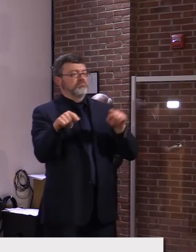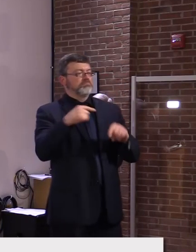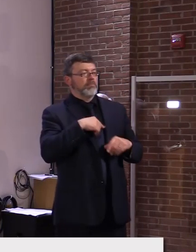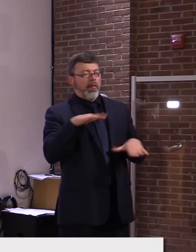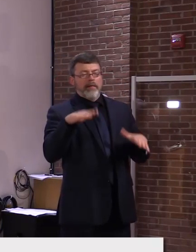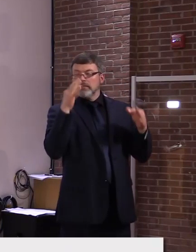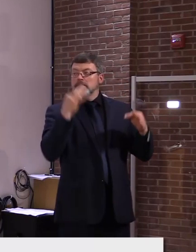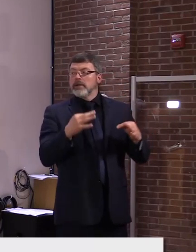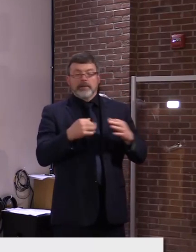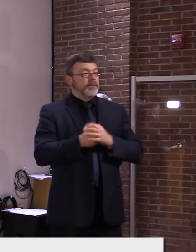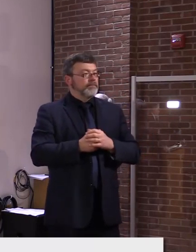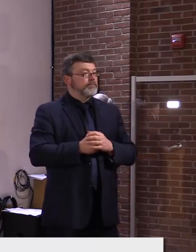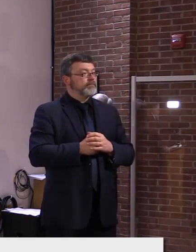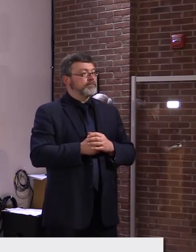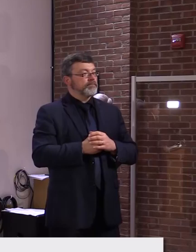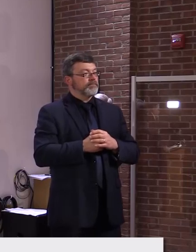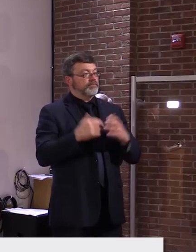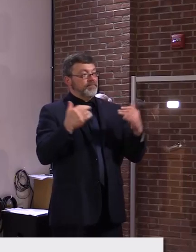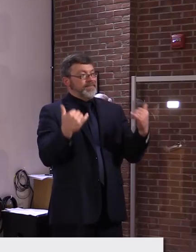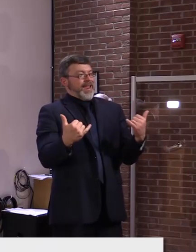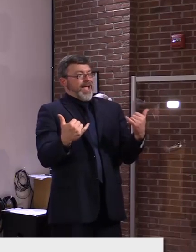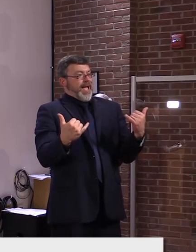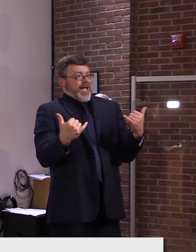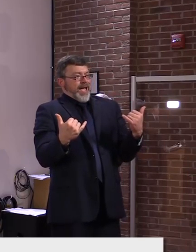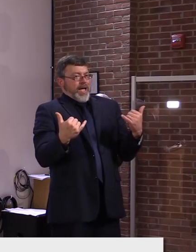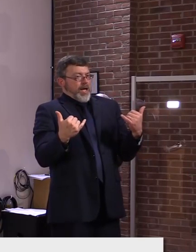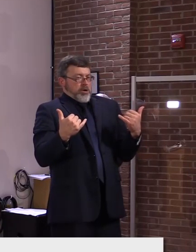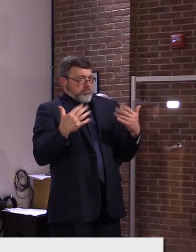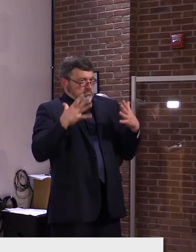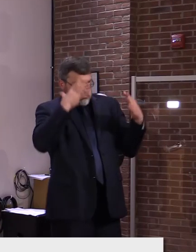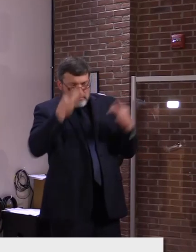than this one. So I know we'll get there, but we're still working on it.